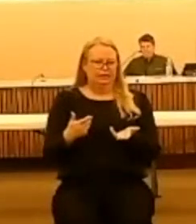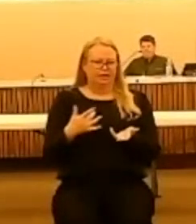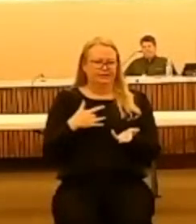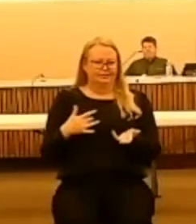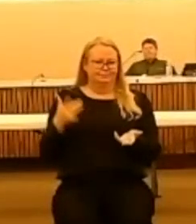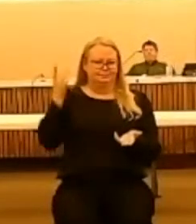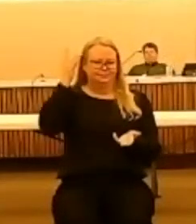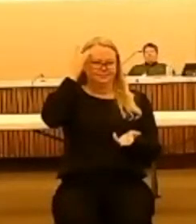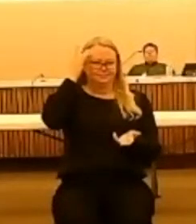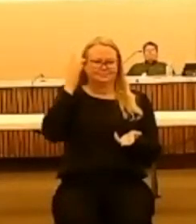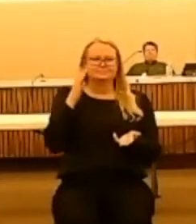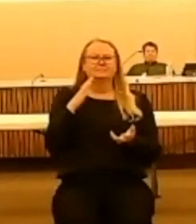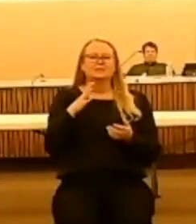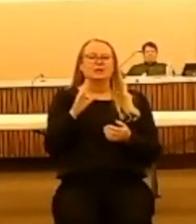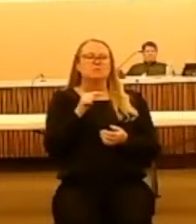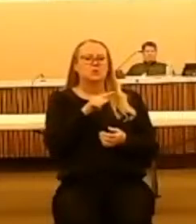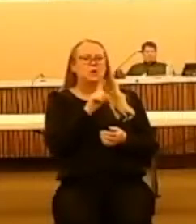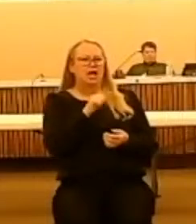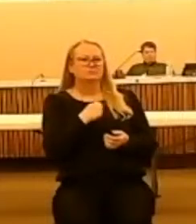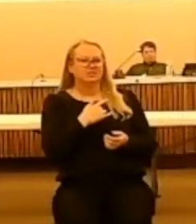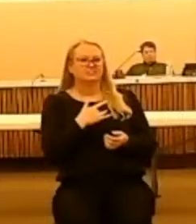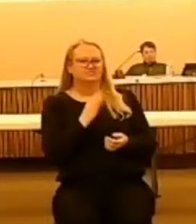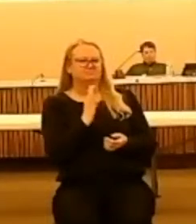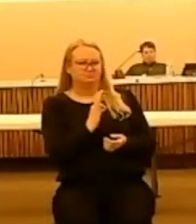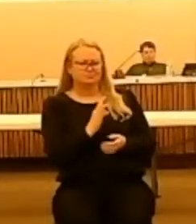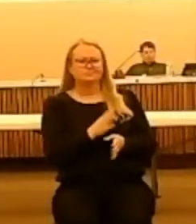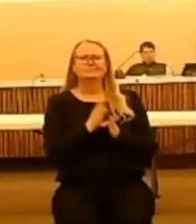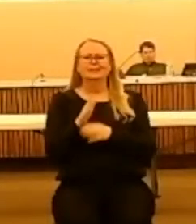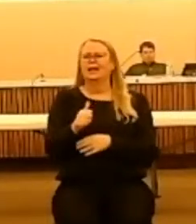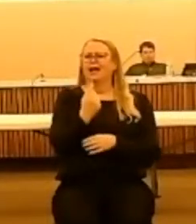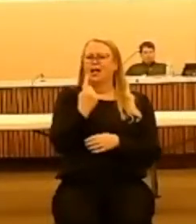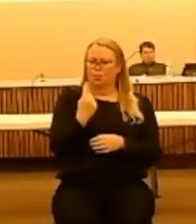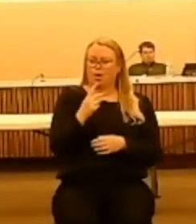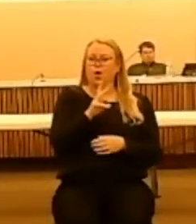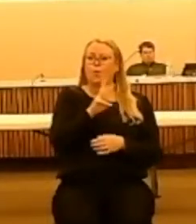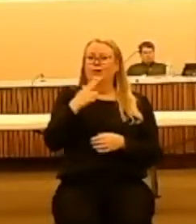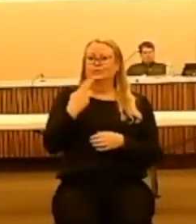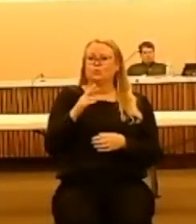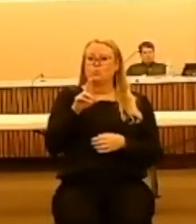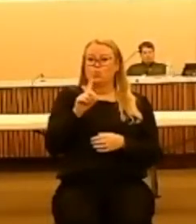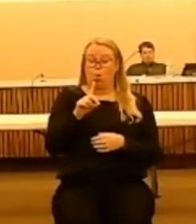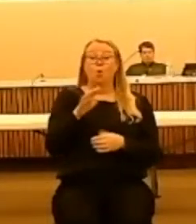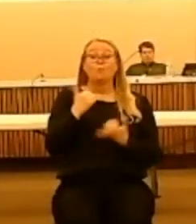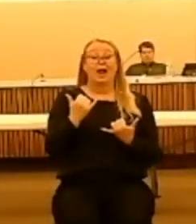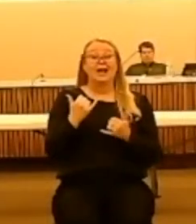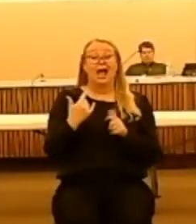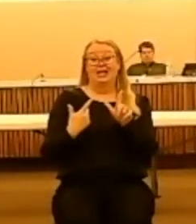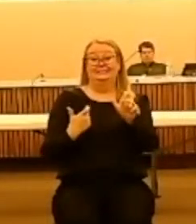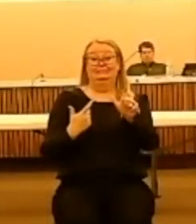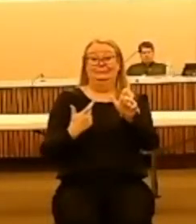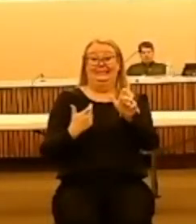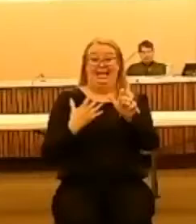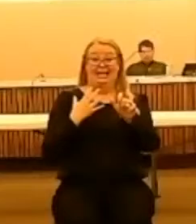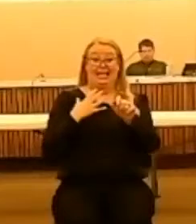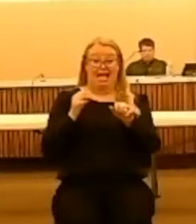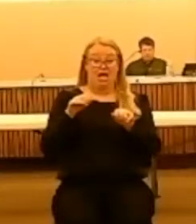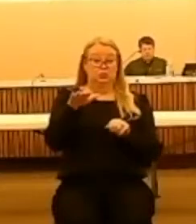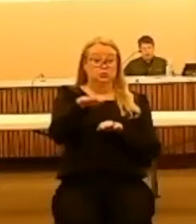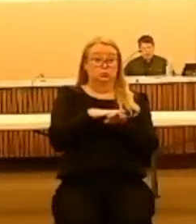also possibly on Scottsville West Henrietta Road, would it be possible to decrease the speed limit?